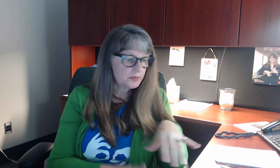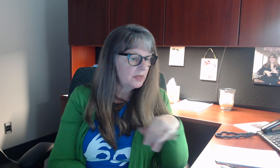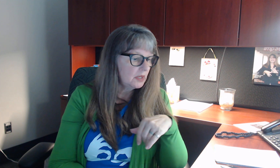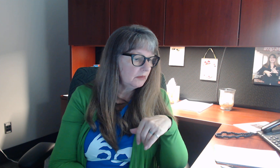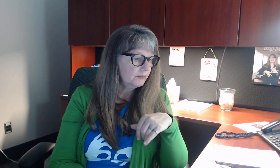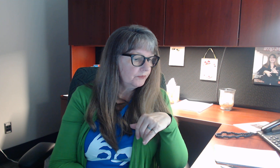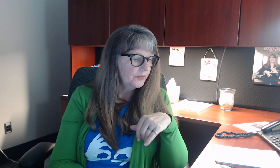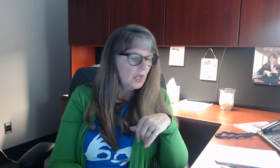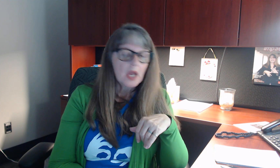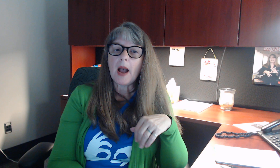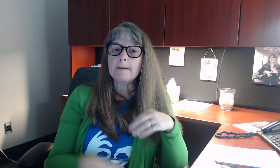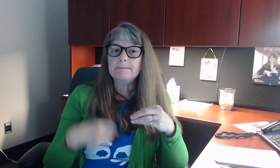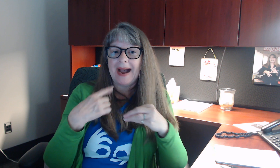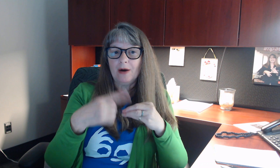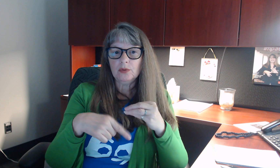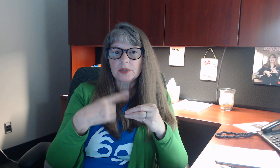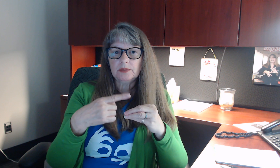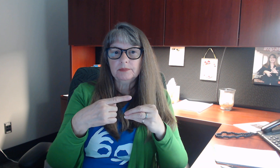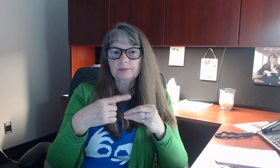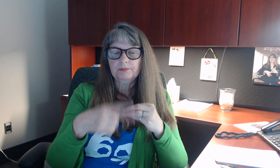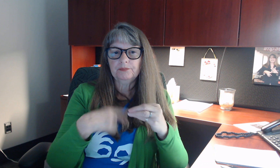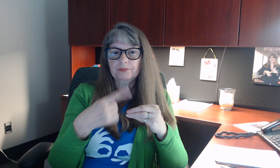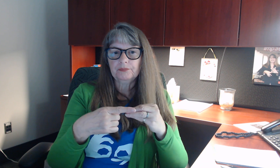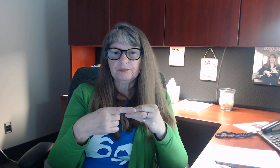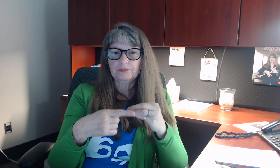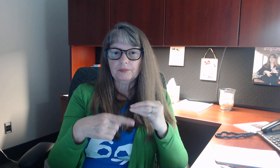speaking. About.